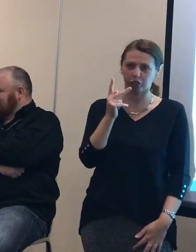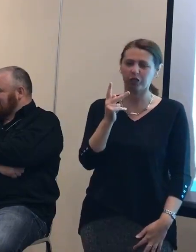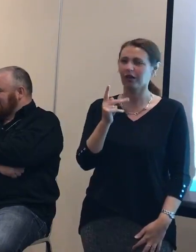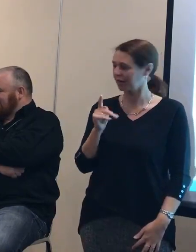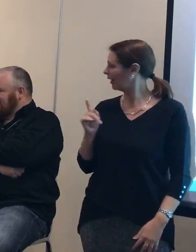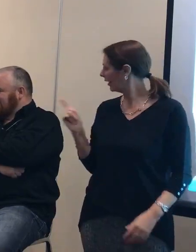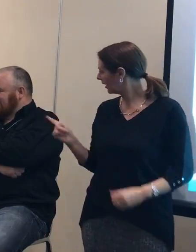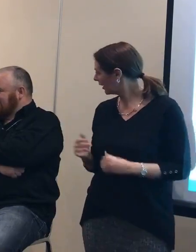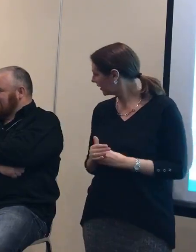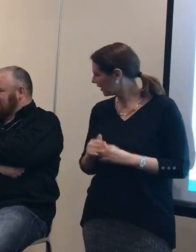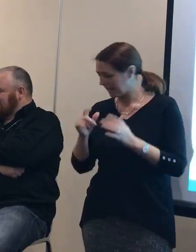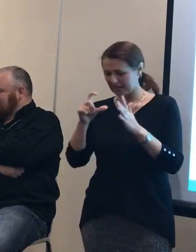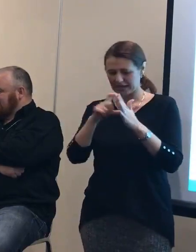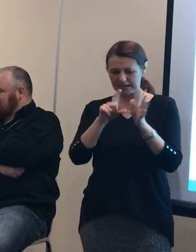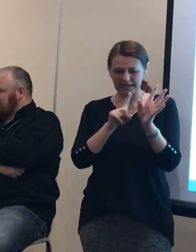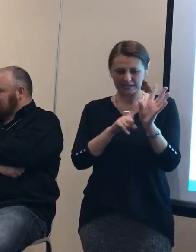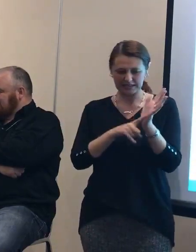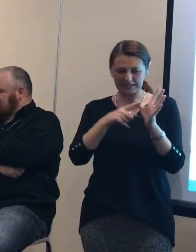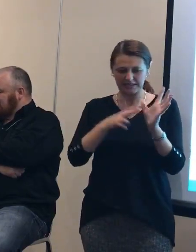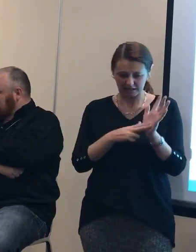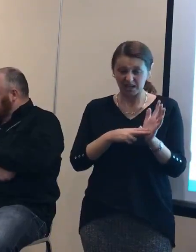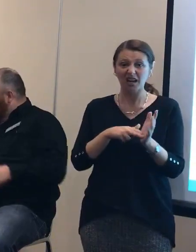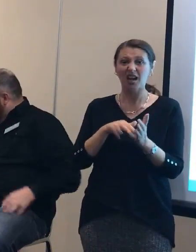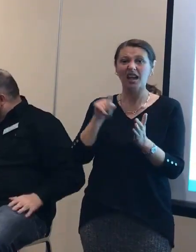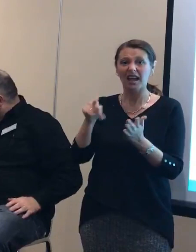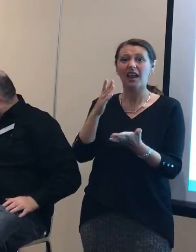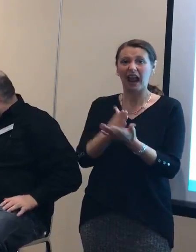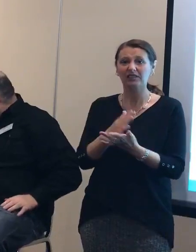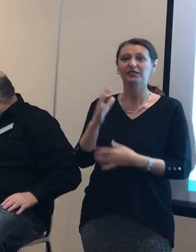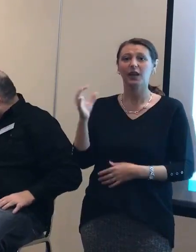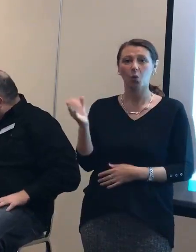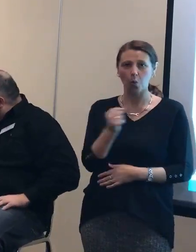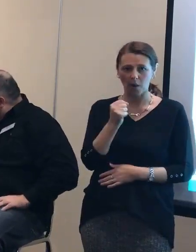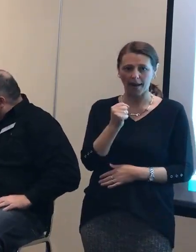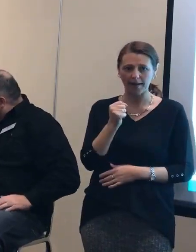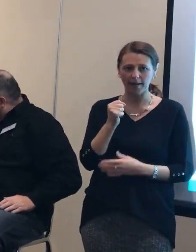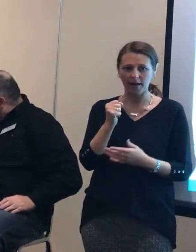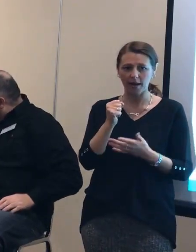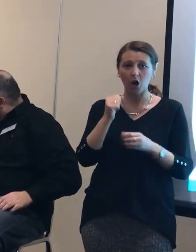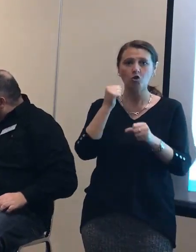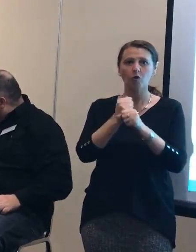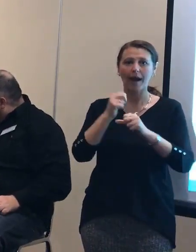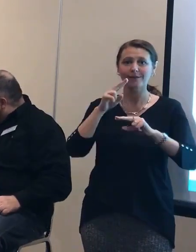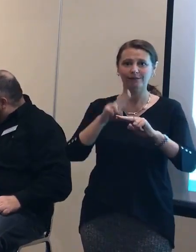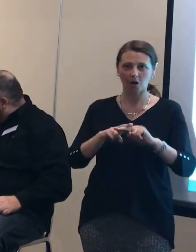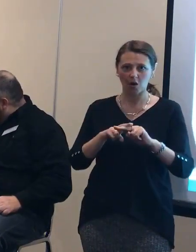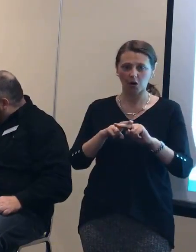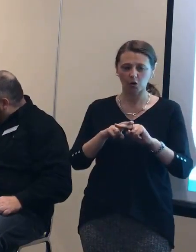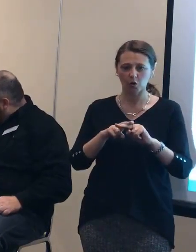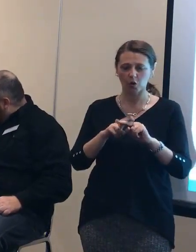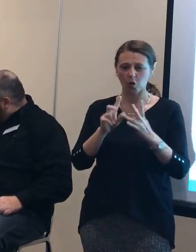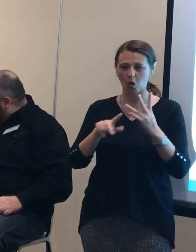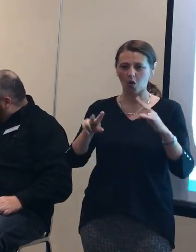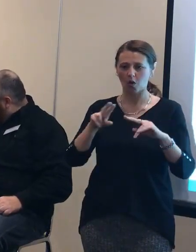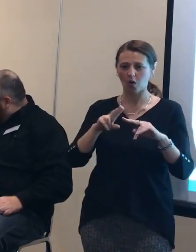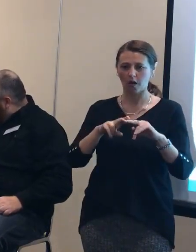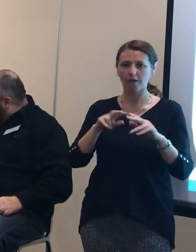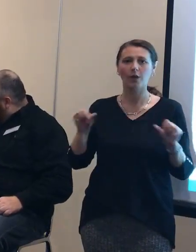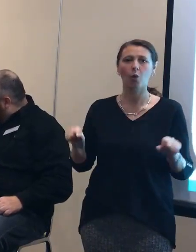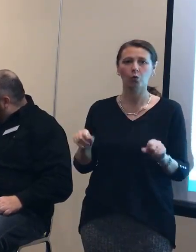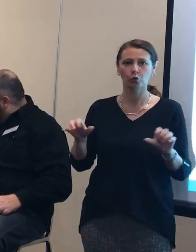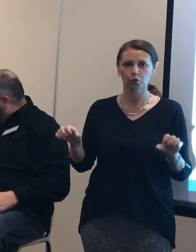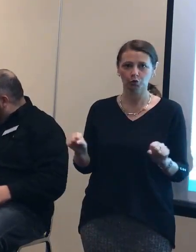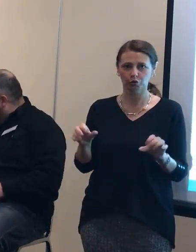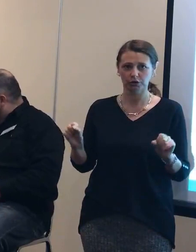good. Dylan won actually a grand finals of a